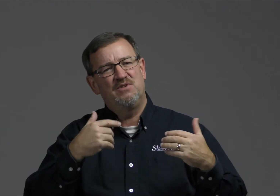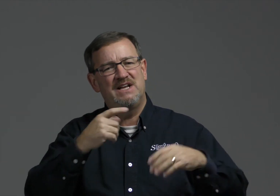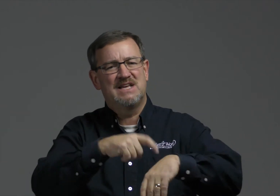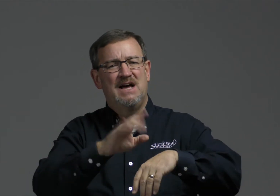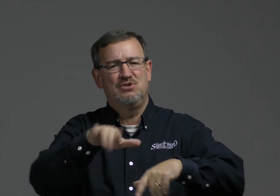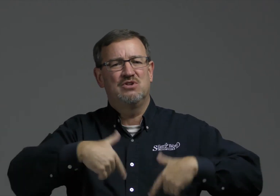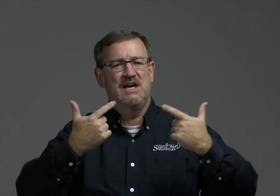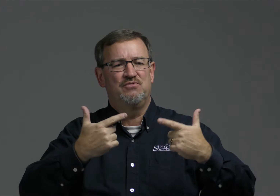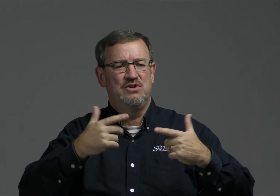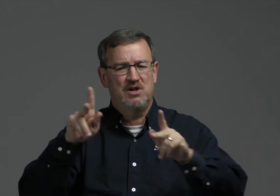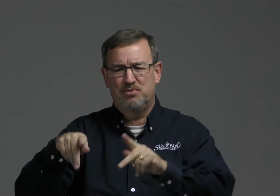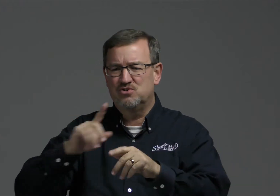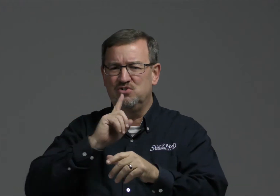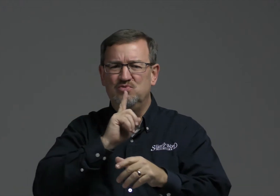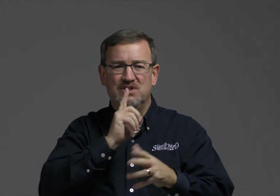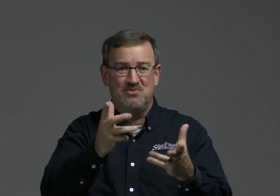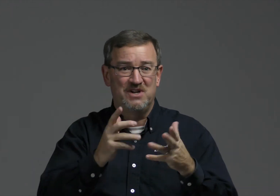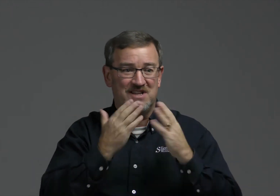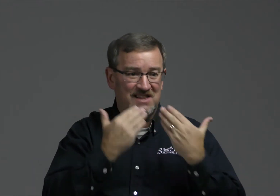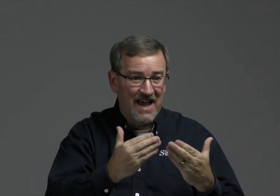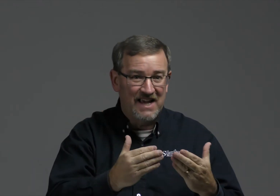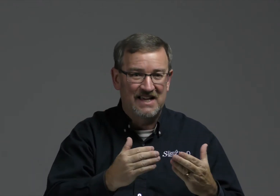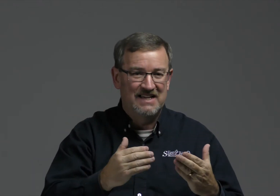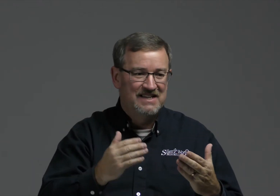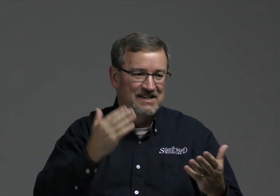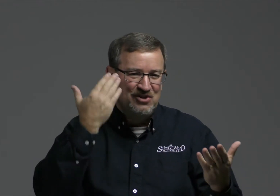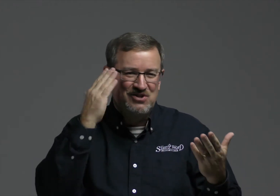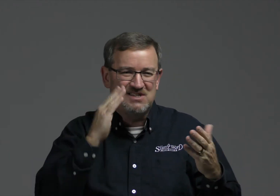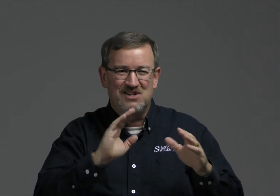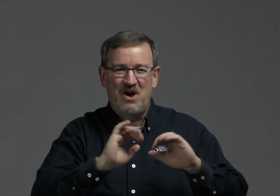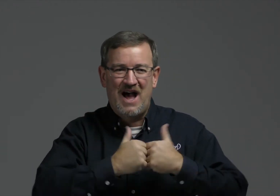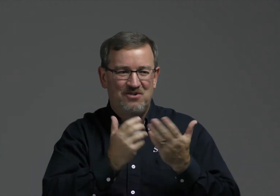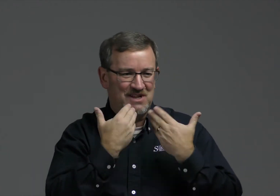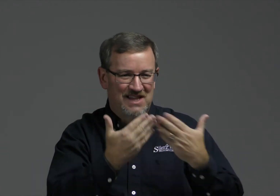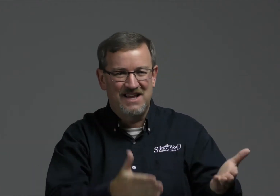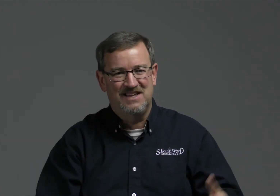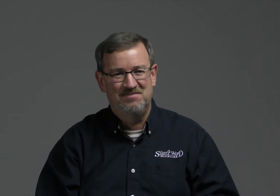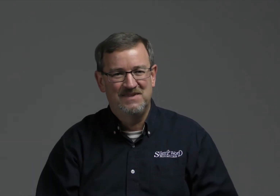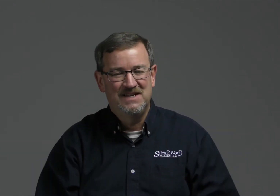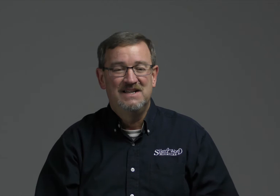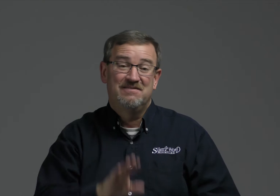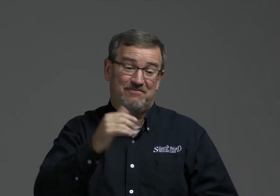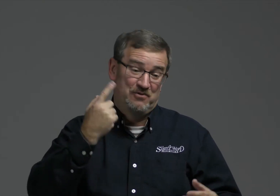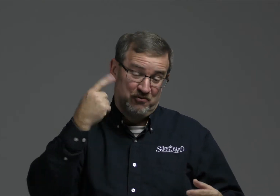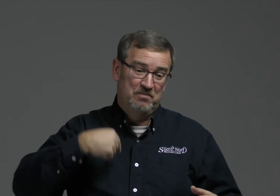have you ever had a time in your life when you had a person you really wanted to thank and you just didn't know how to thank them? For